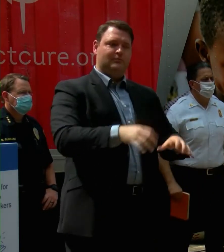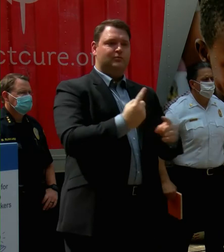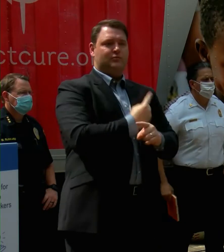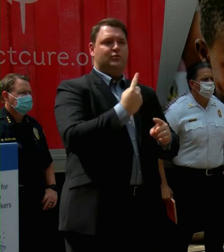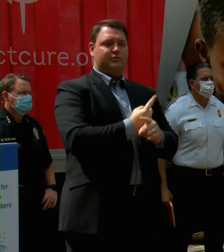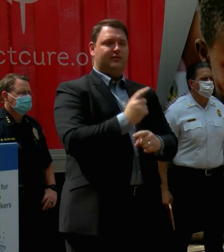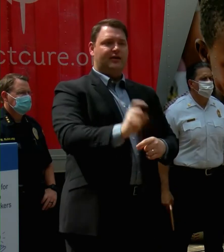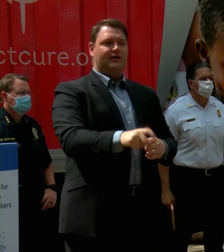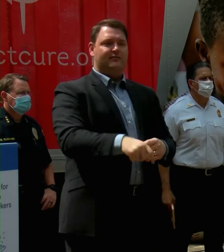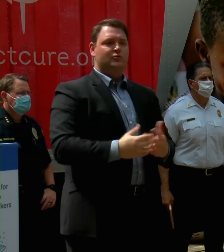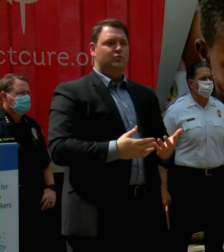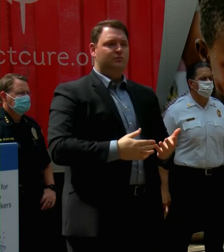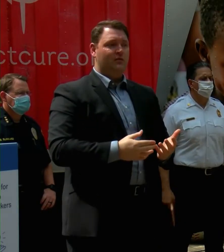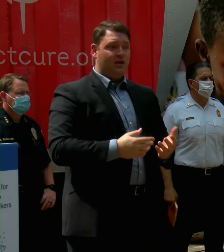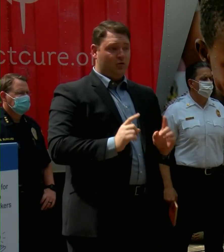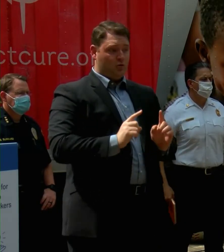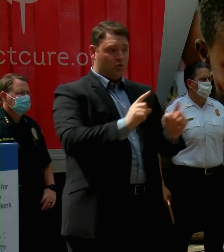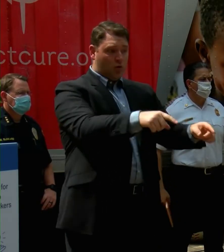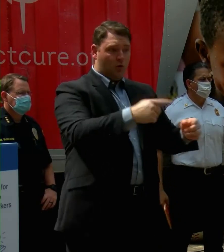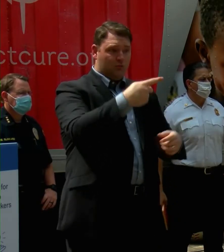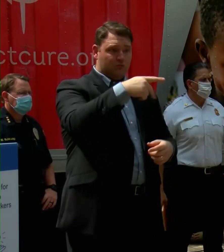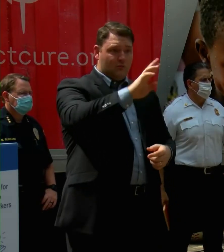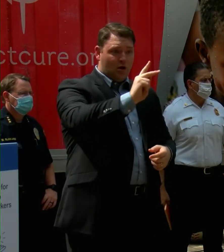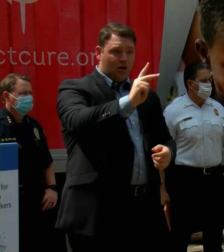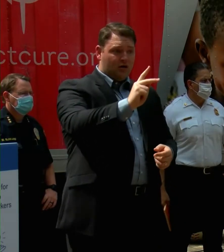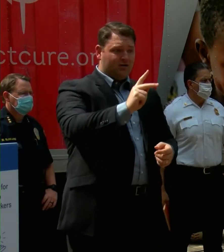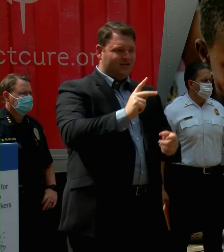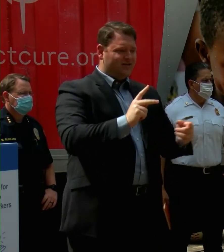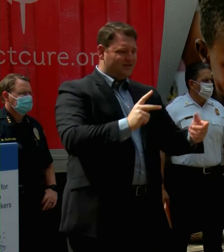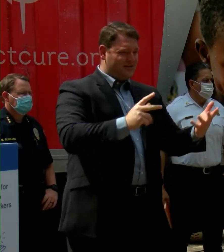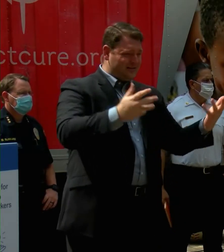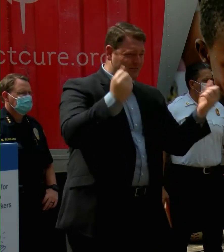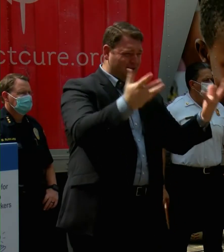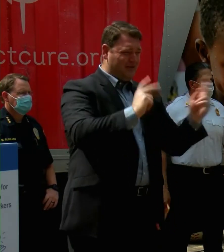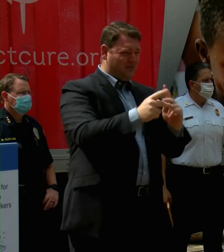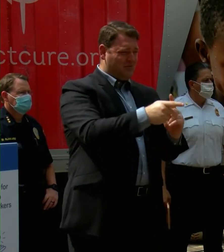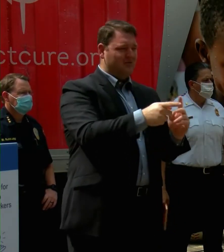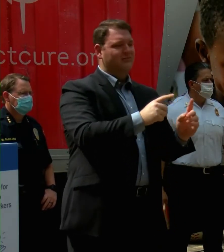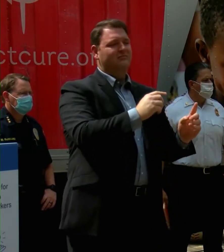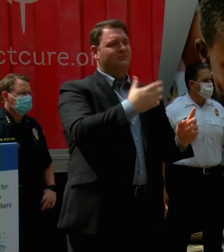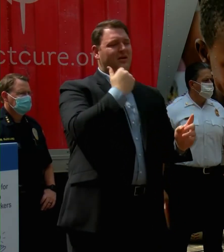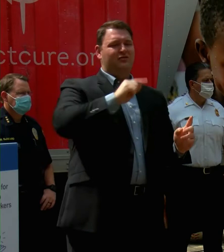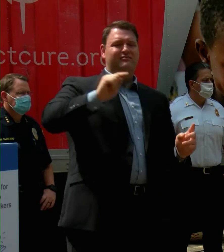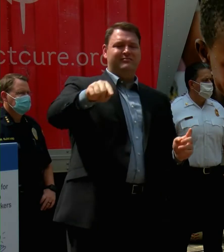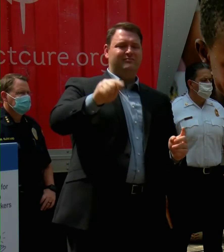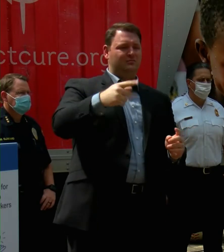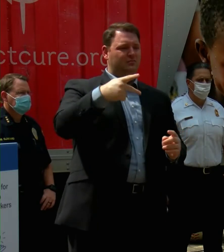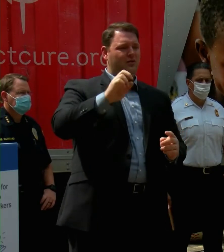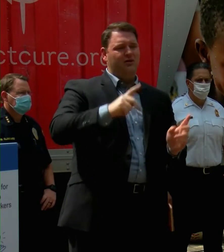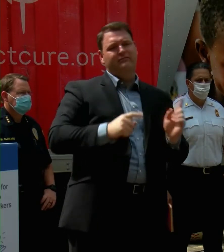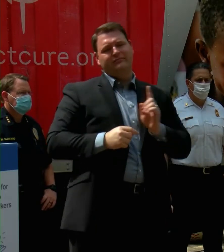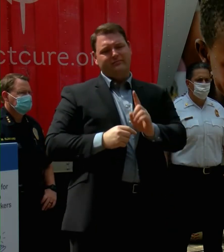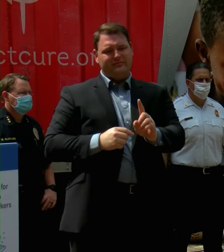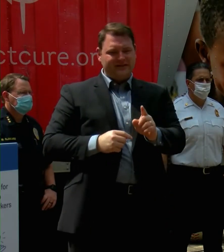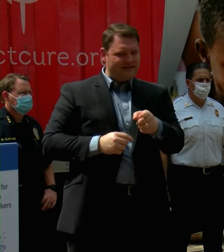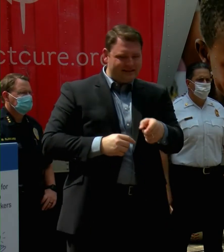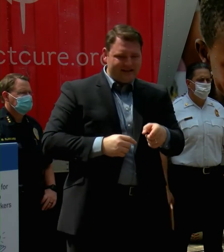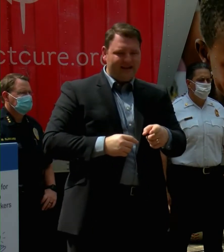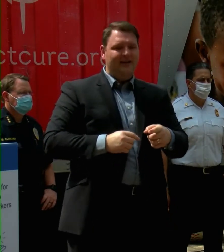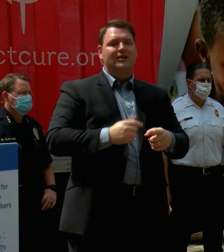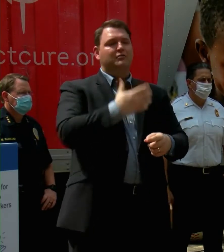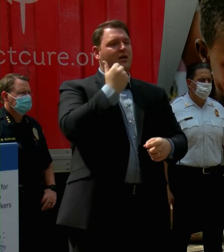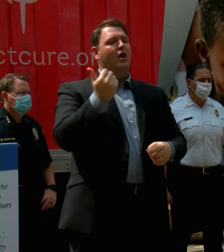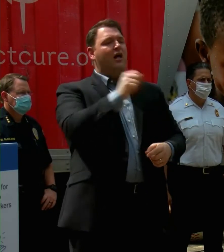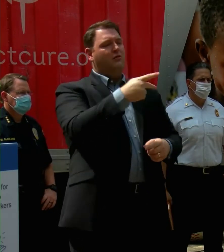a park that you can't engage in social distancing, go to another one. If that one's where you can't engage in social distancing, go to another one. But